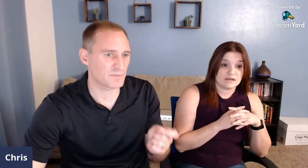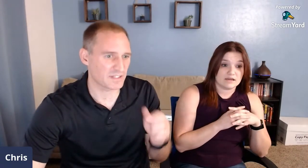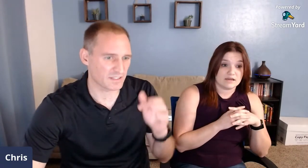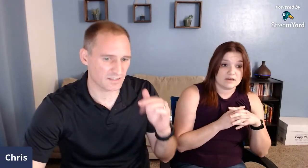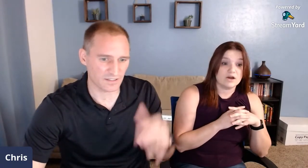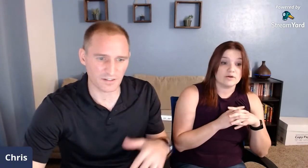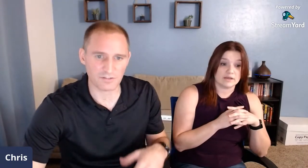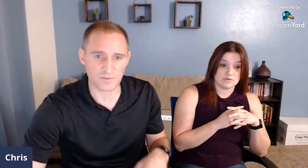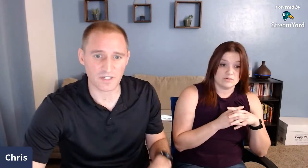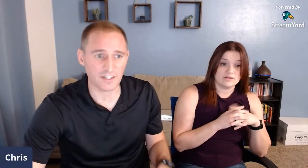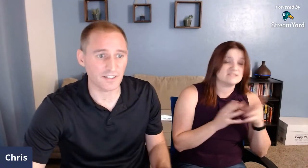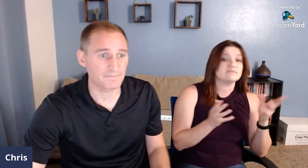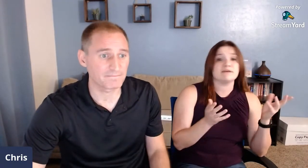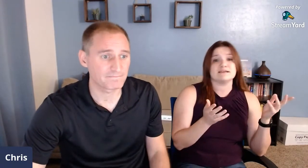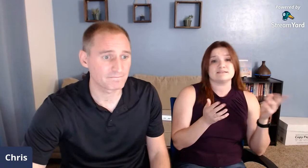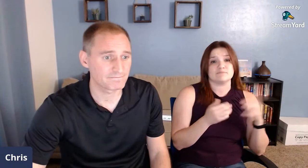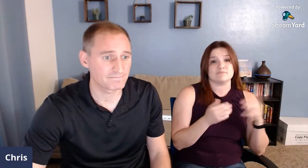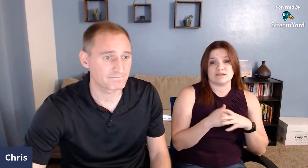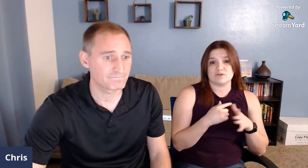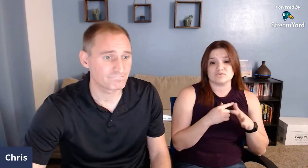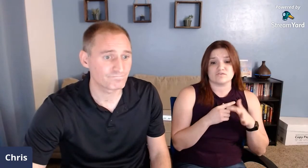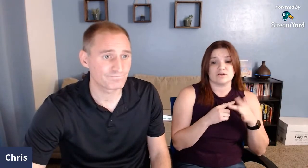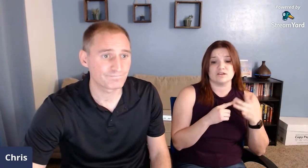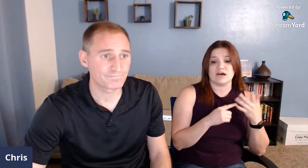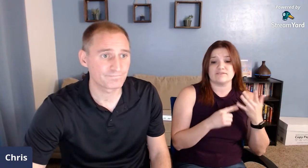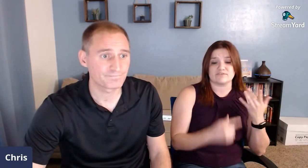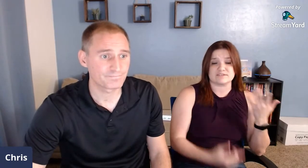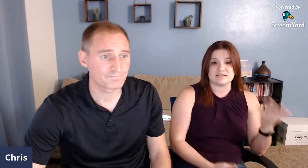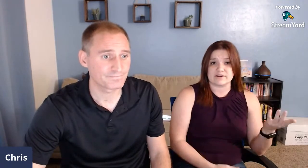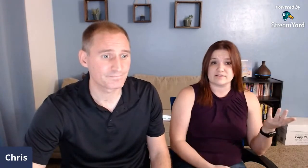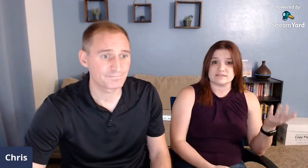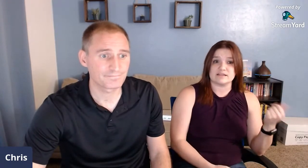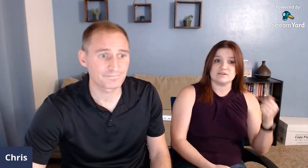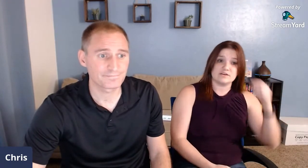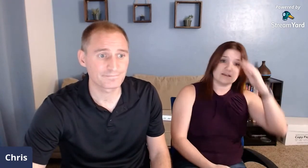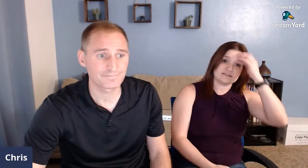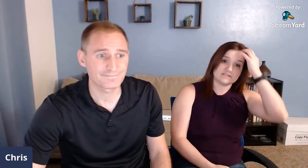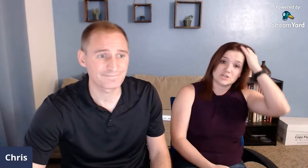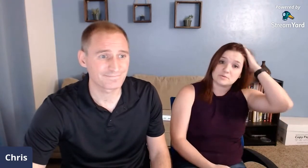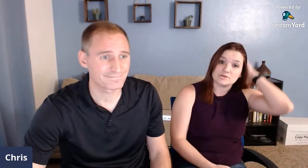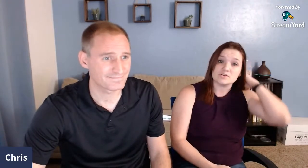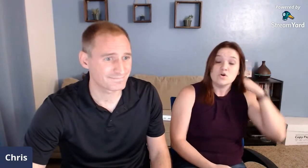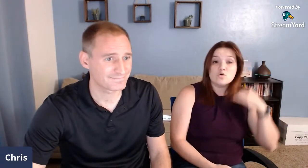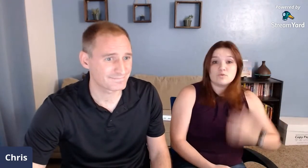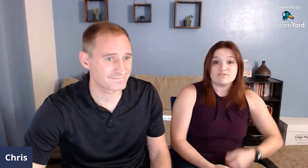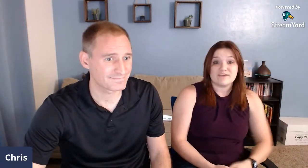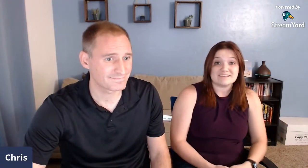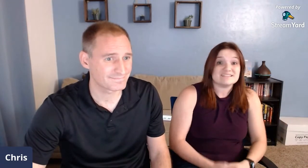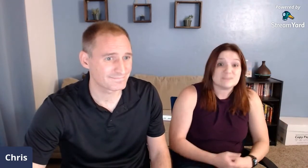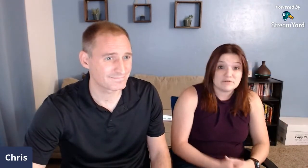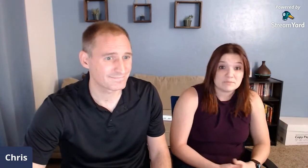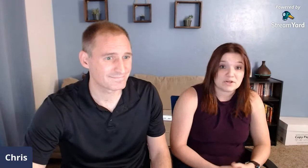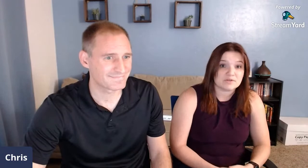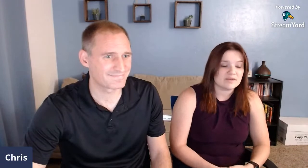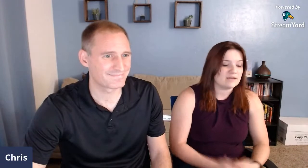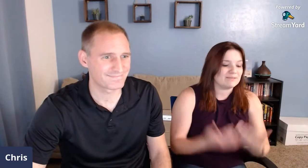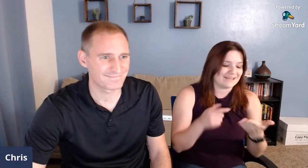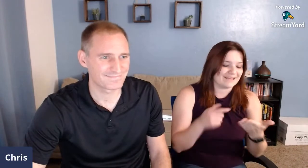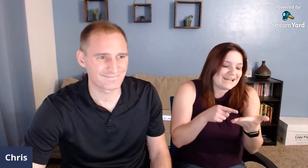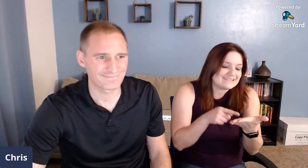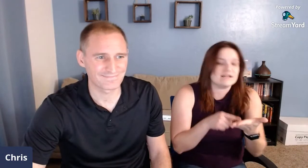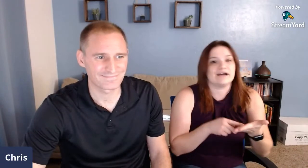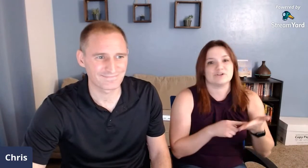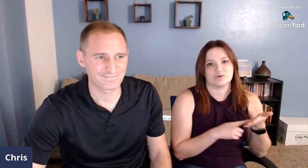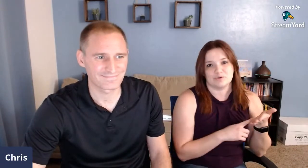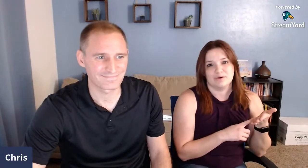live stream in the description area. It's an amazing book, and it goes over a lot of different scenarios that, as interpreters, we face. Some of them you're going to read it and be